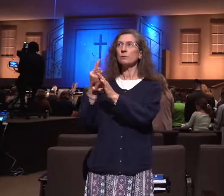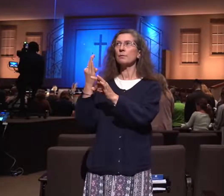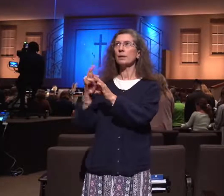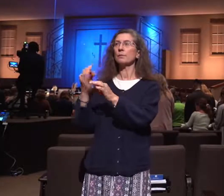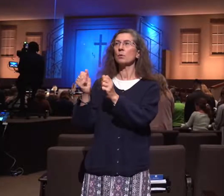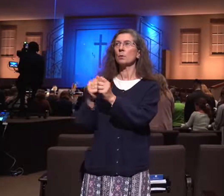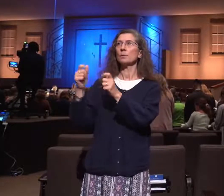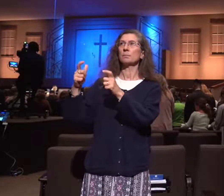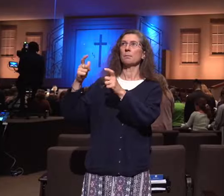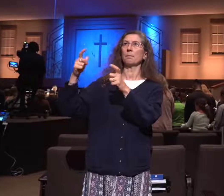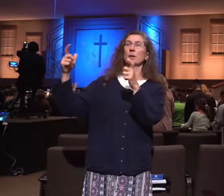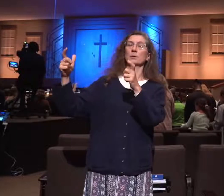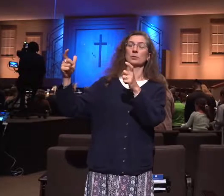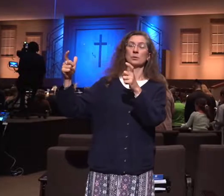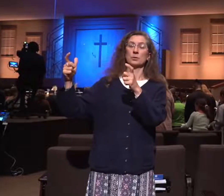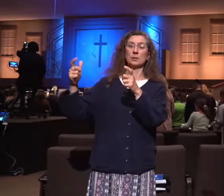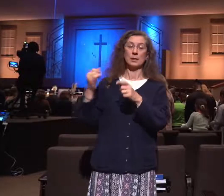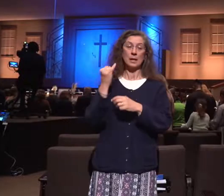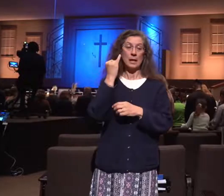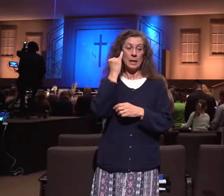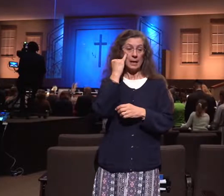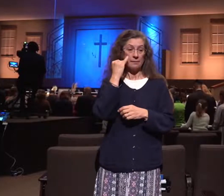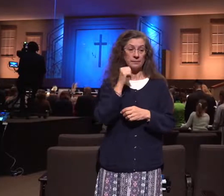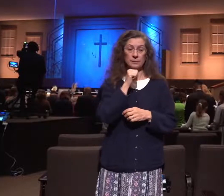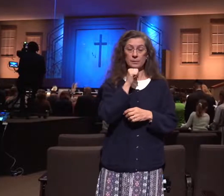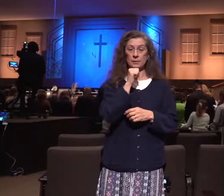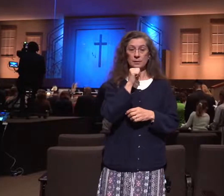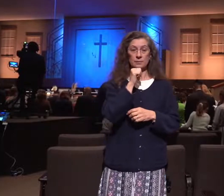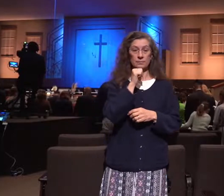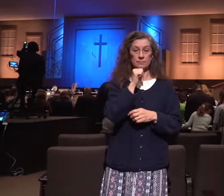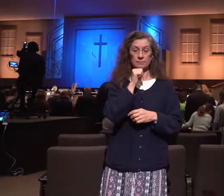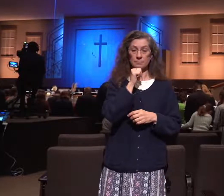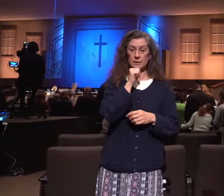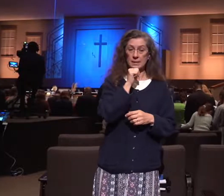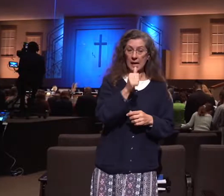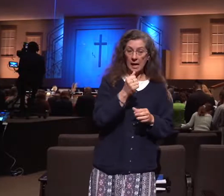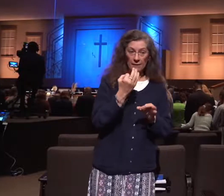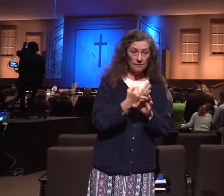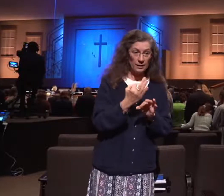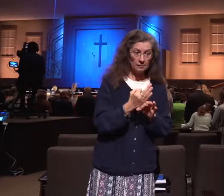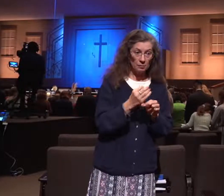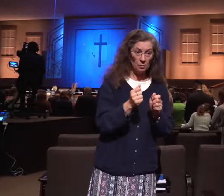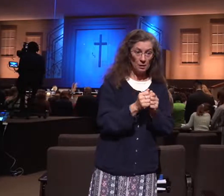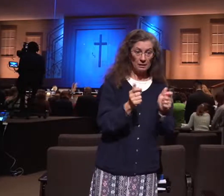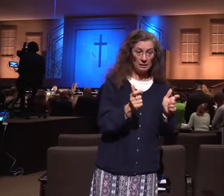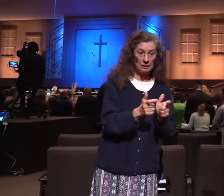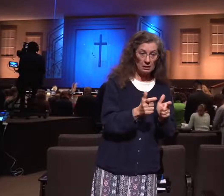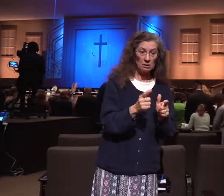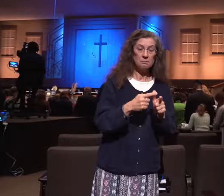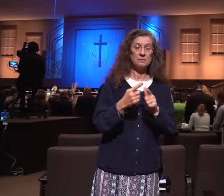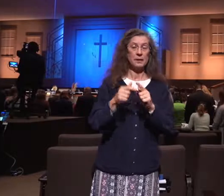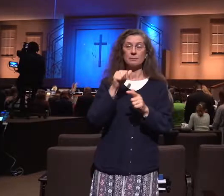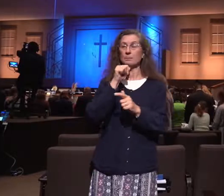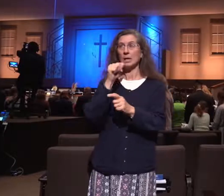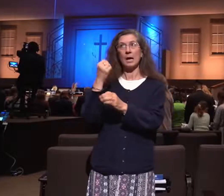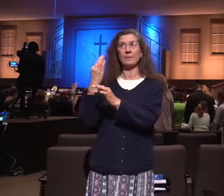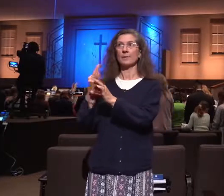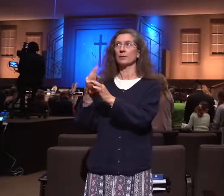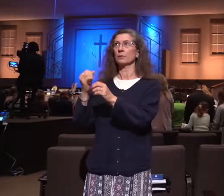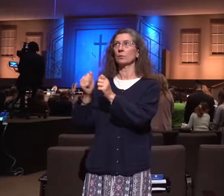much. And he that is unjust in the least is unjust also